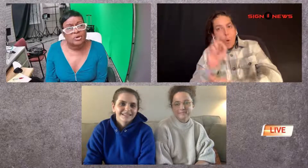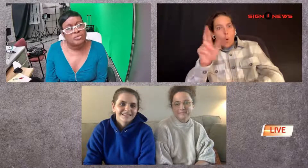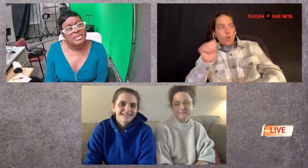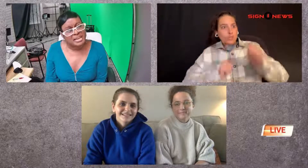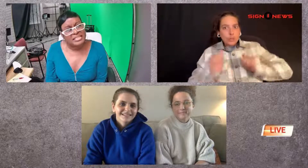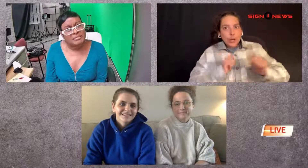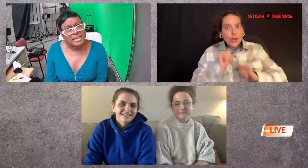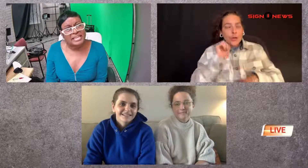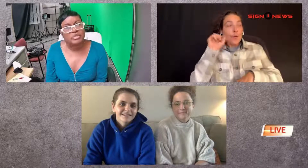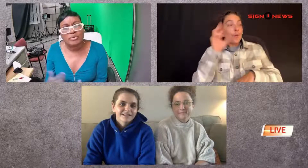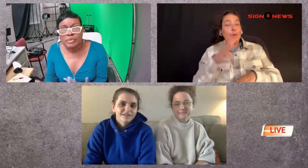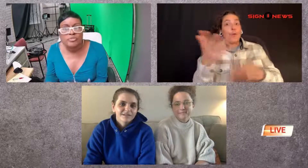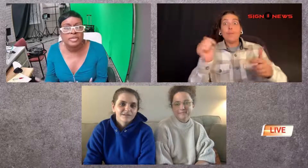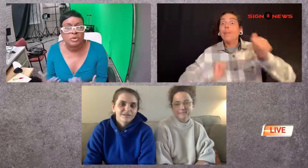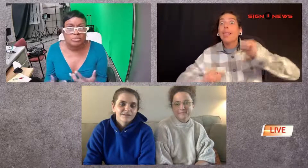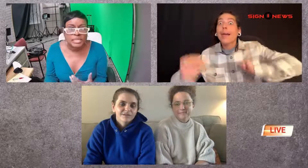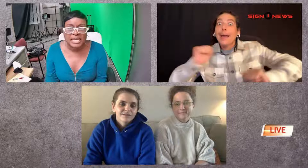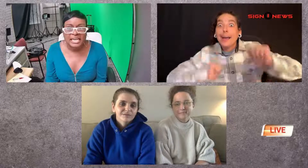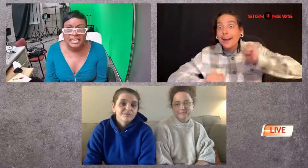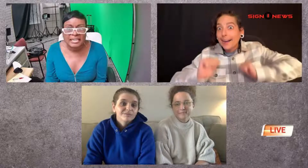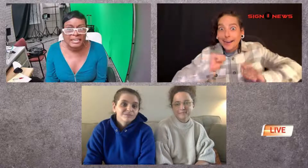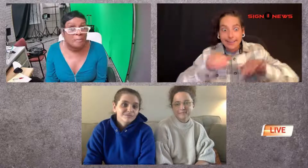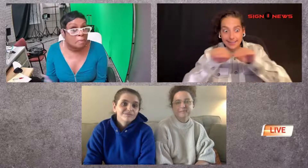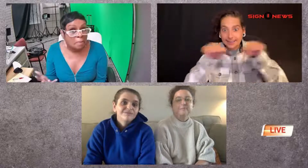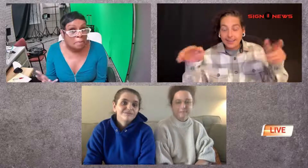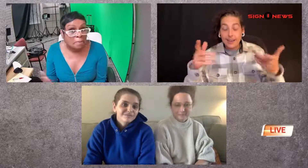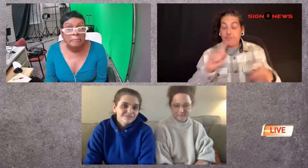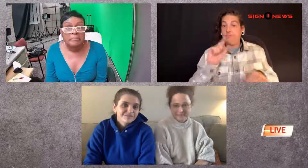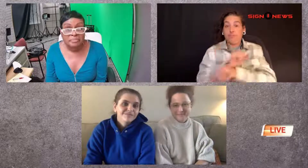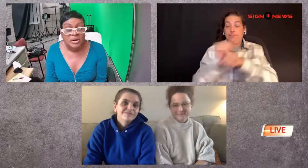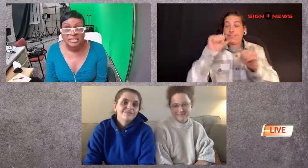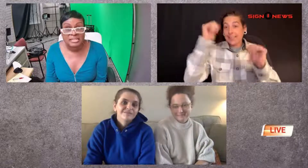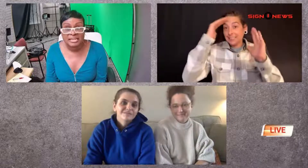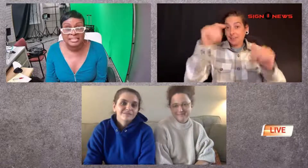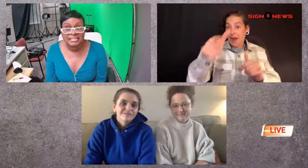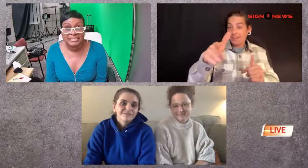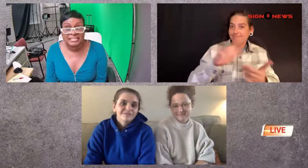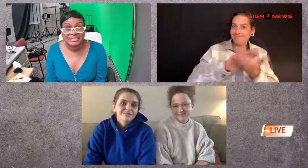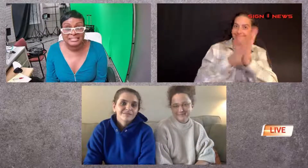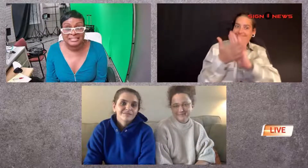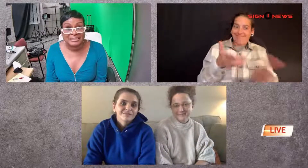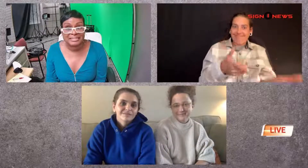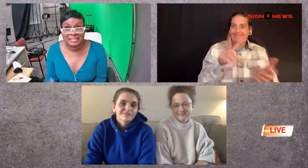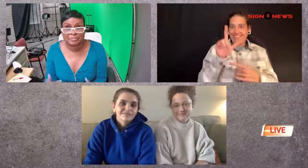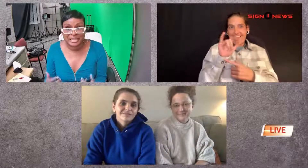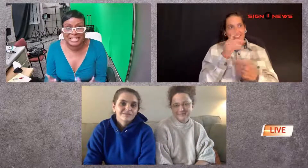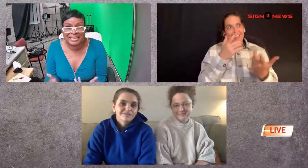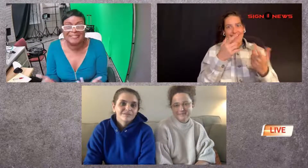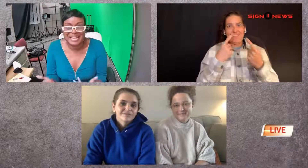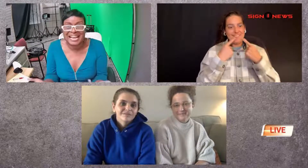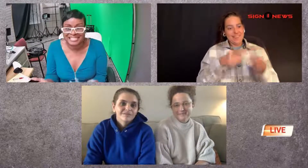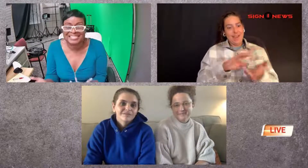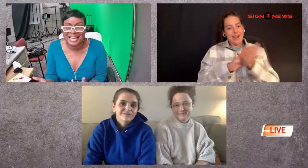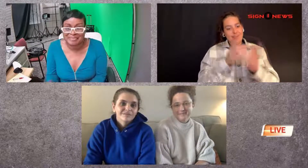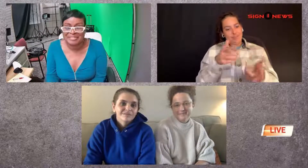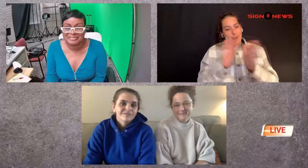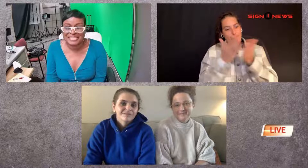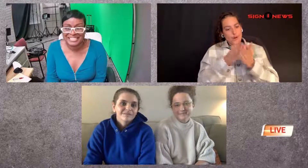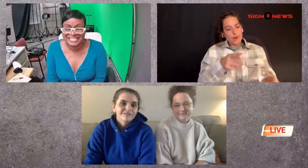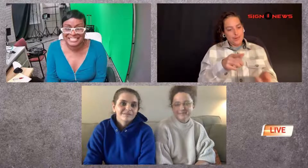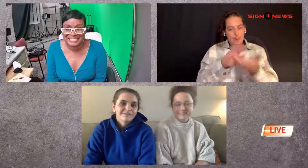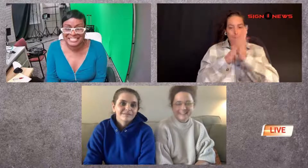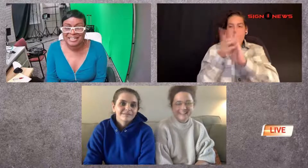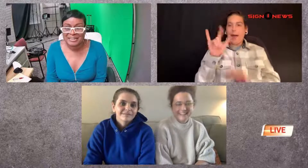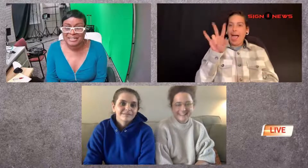And I thought it would be nice to make it into a movie or a play on stage. I didn't expect that it would actually happen,